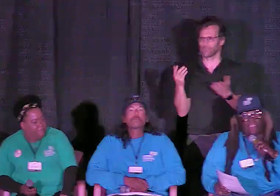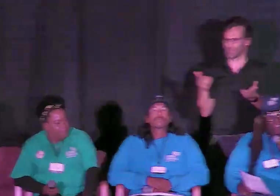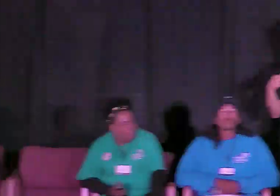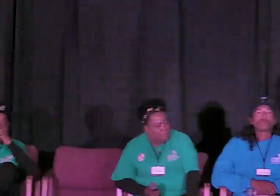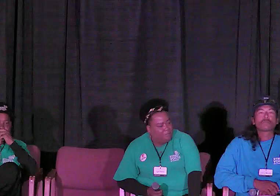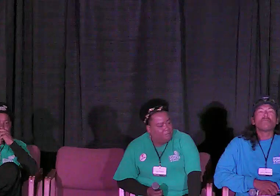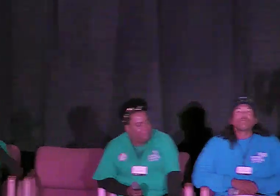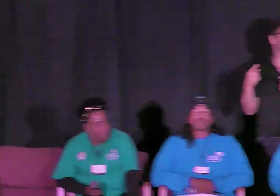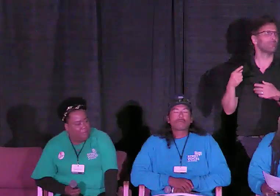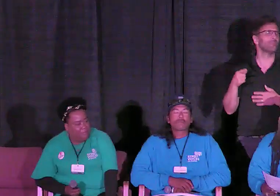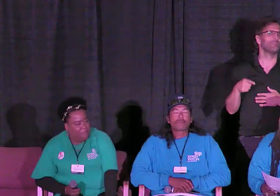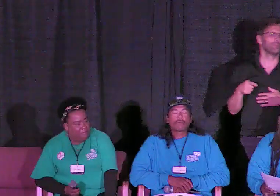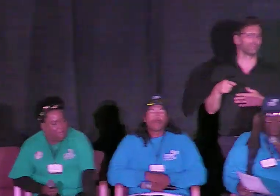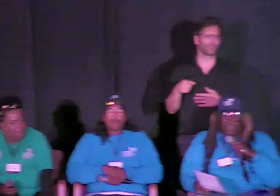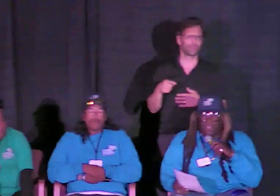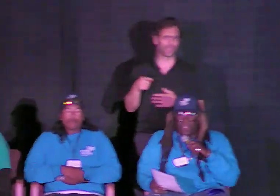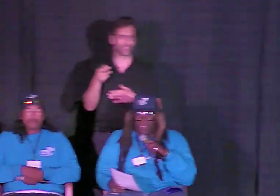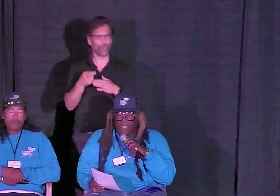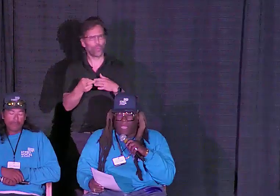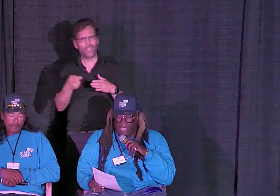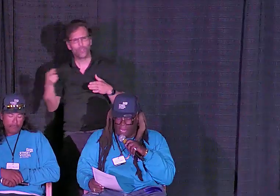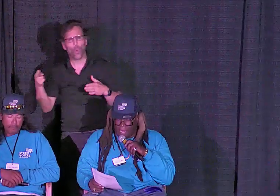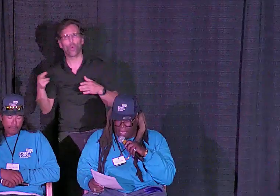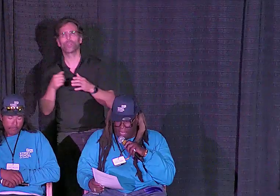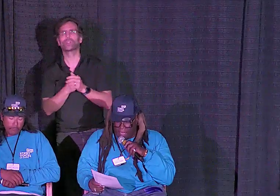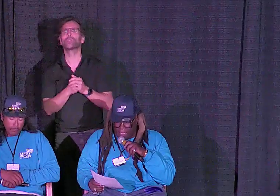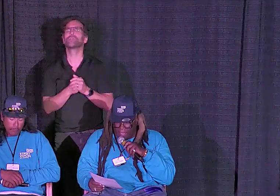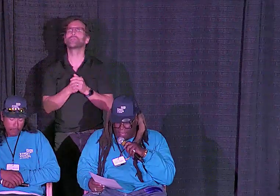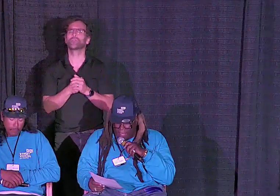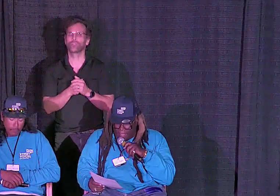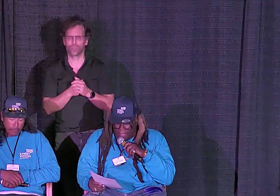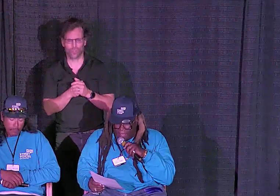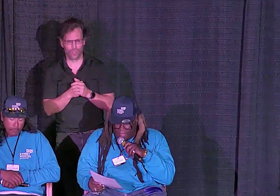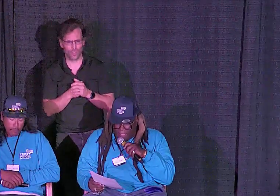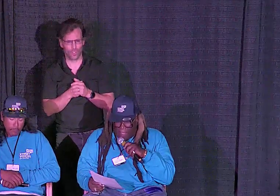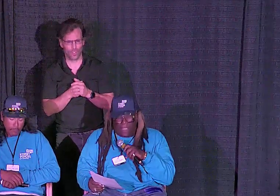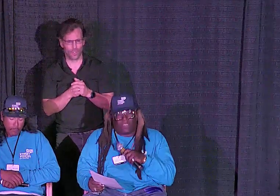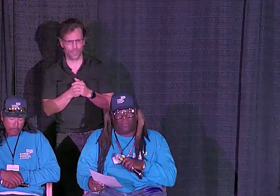a resource and